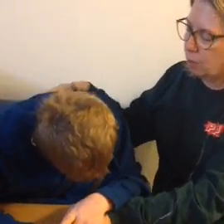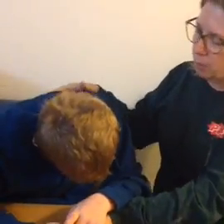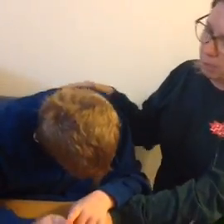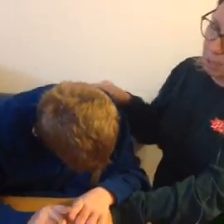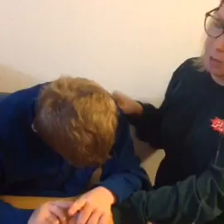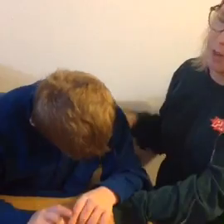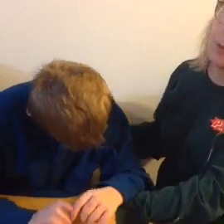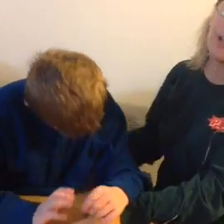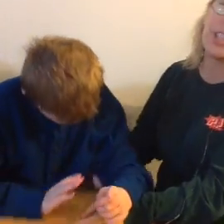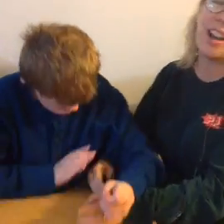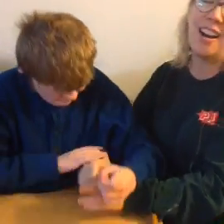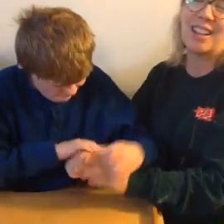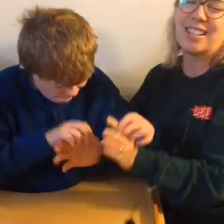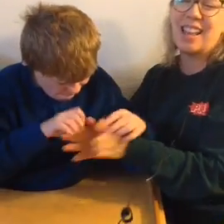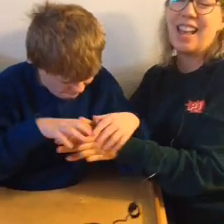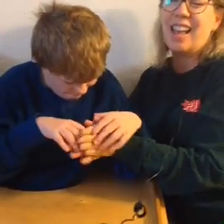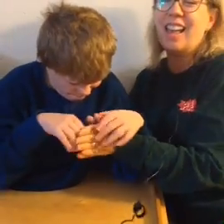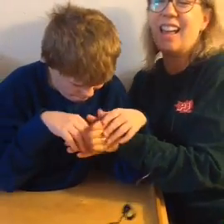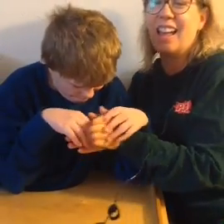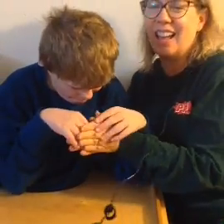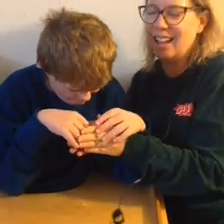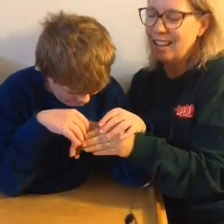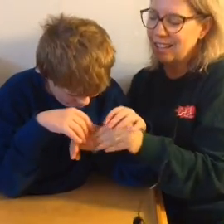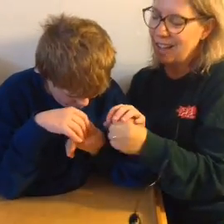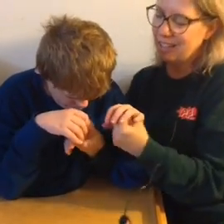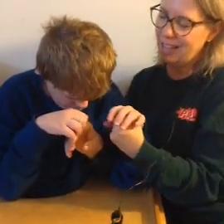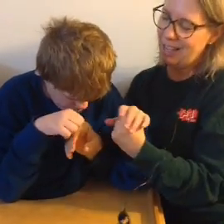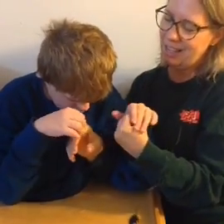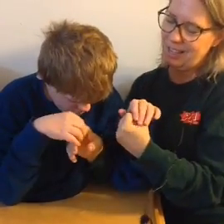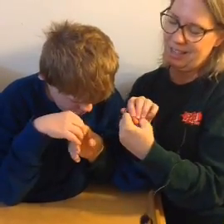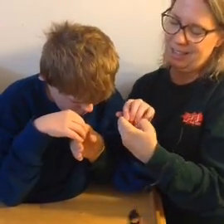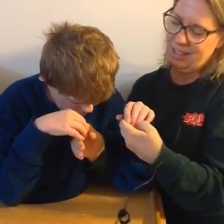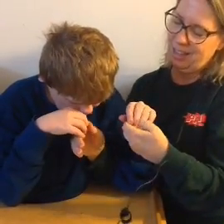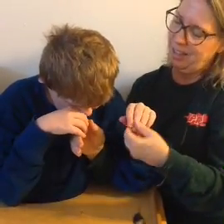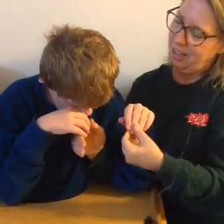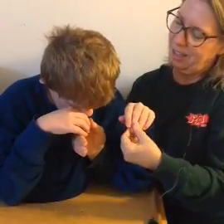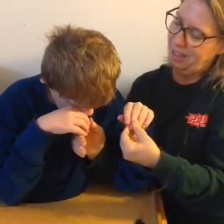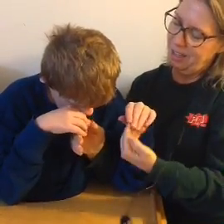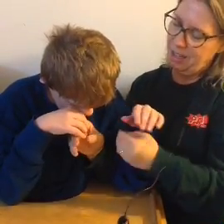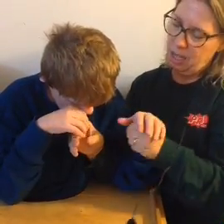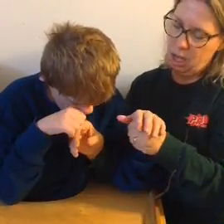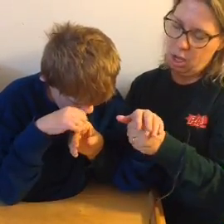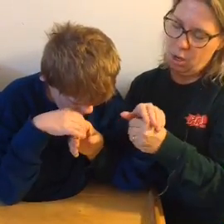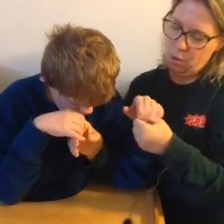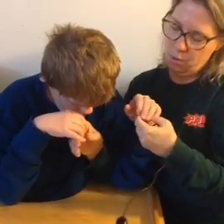what. Oh, there we go, socks. Yay! Socks. S, O,